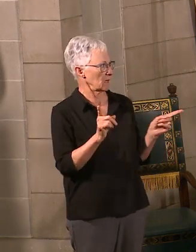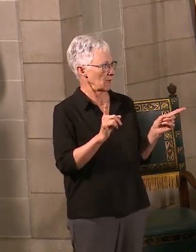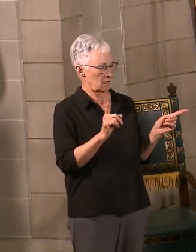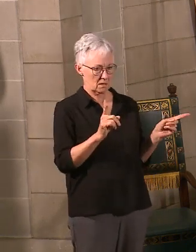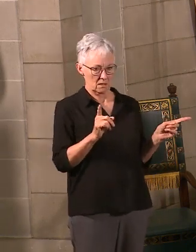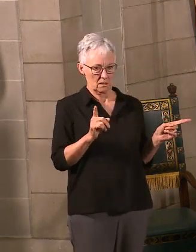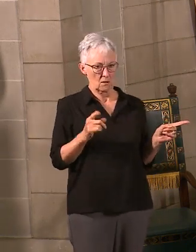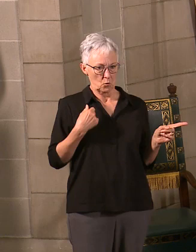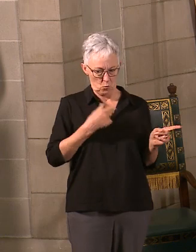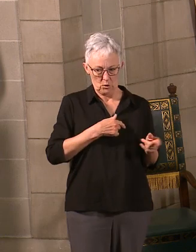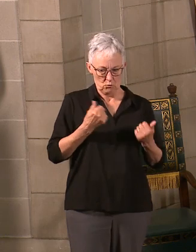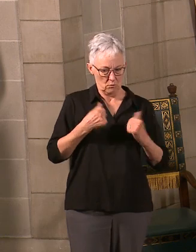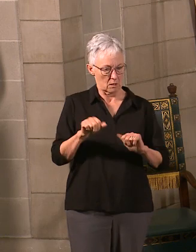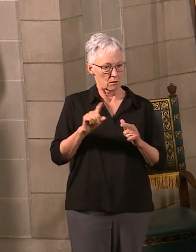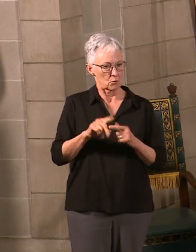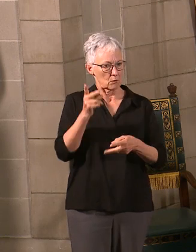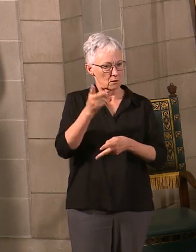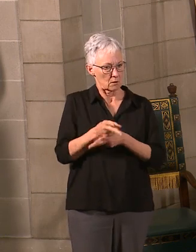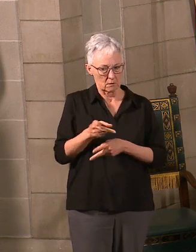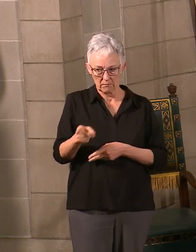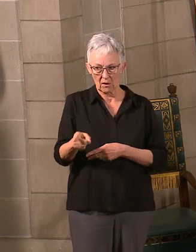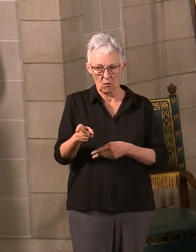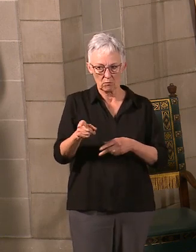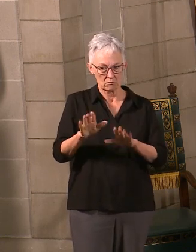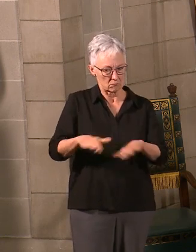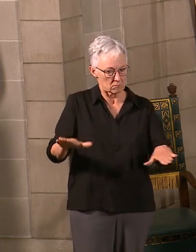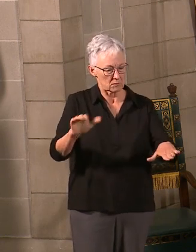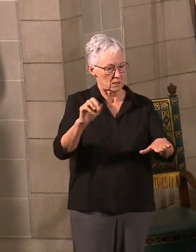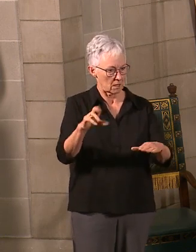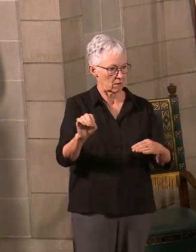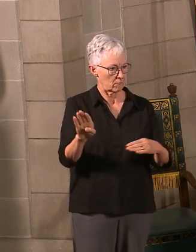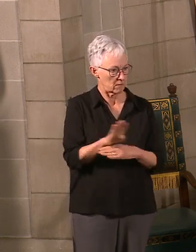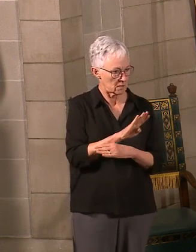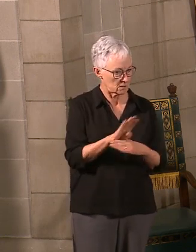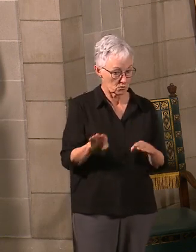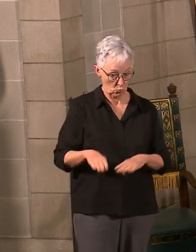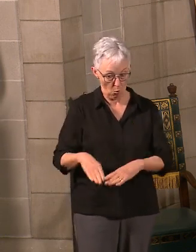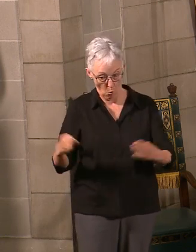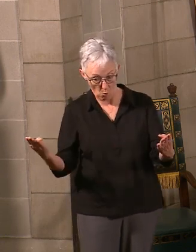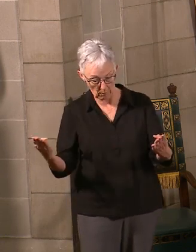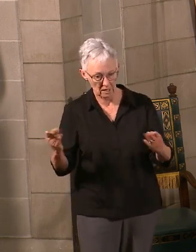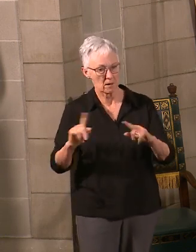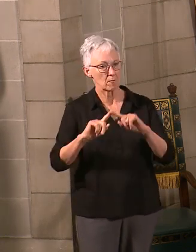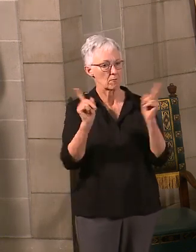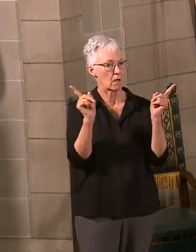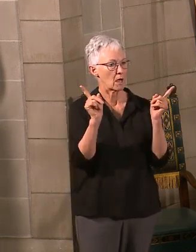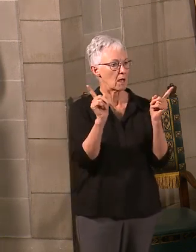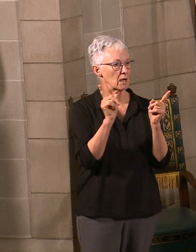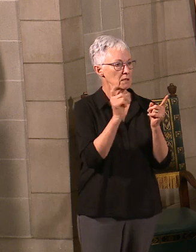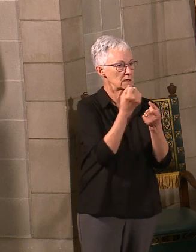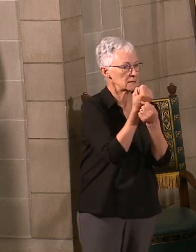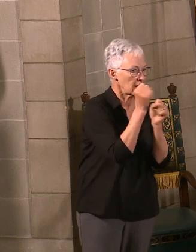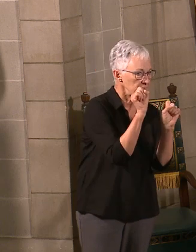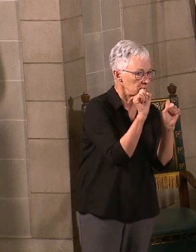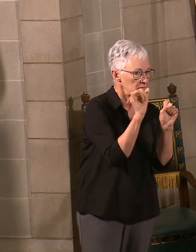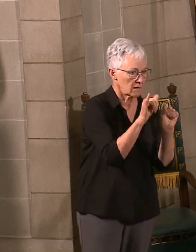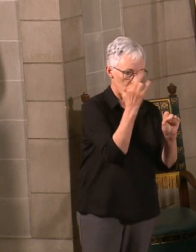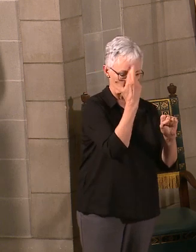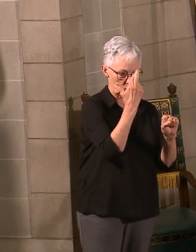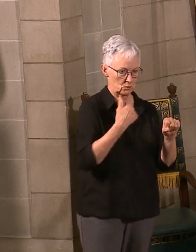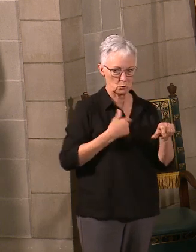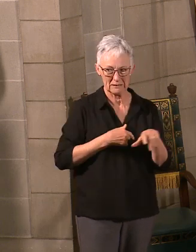month ago now, with regard to the 10-person rule with each room for those child care facilities. So it wouldn't just